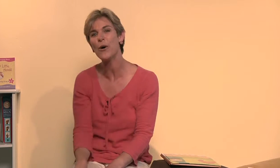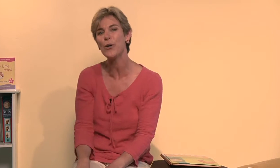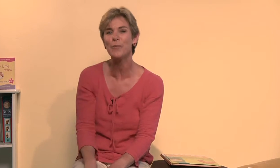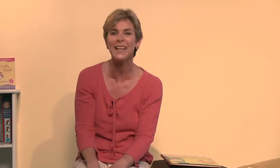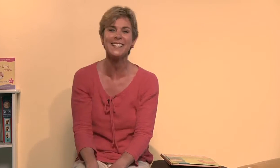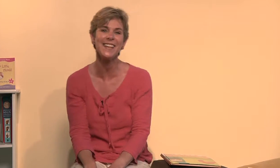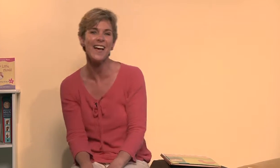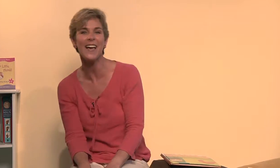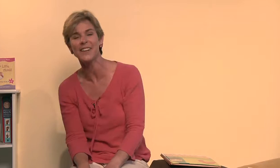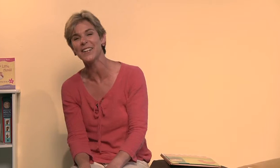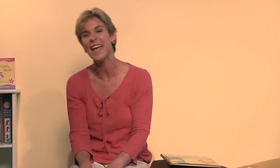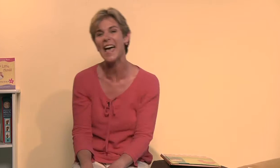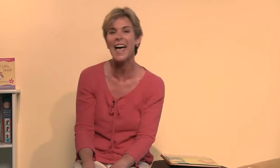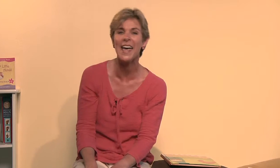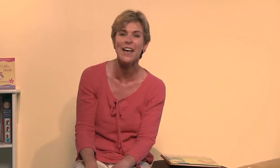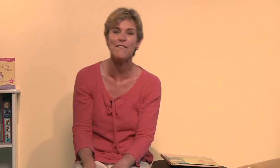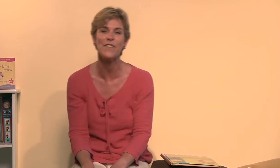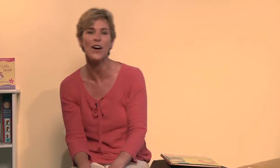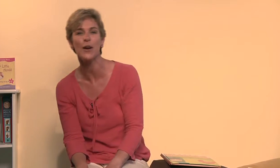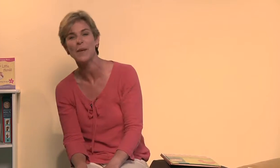Old Macdonald had a farm,